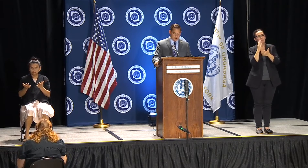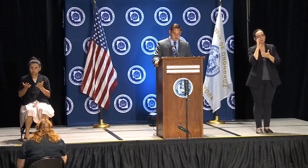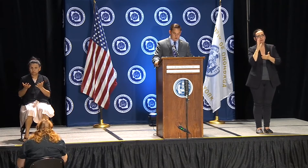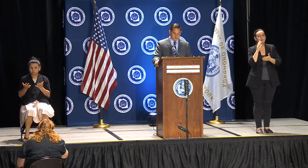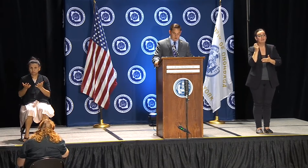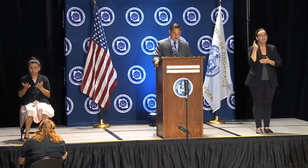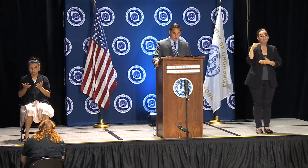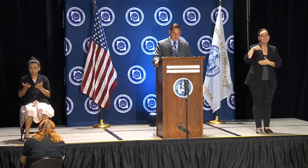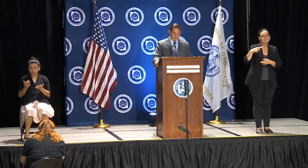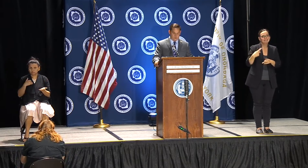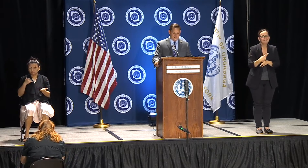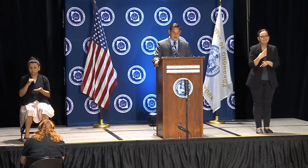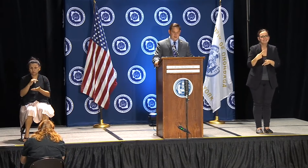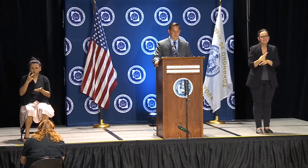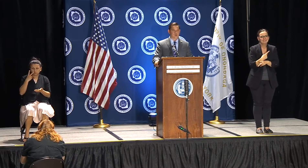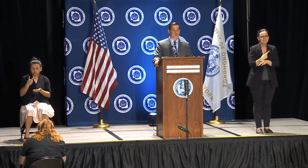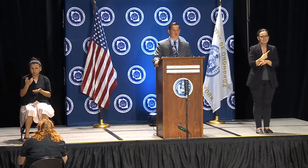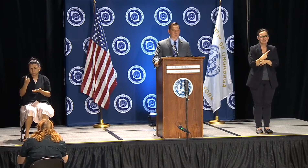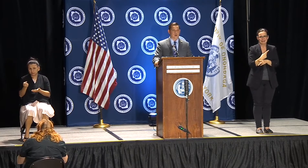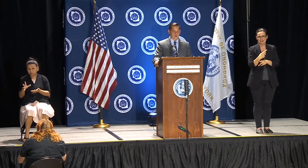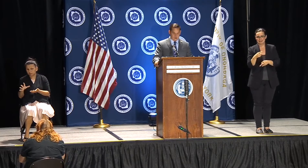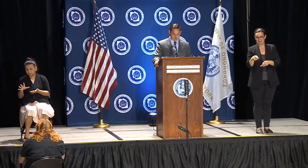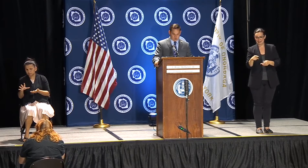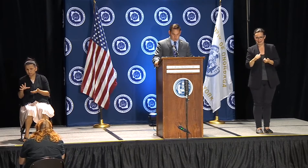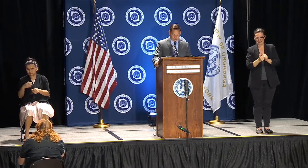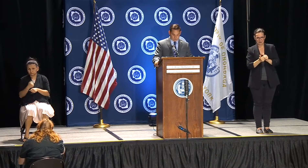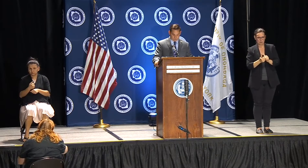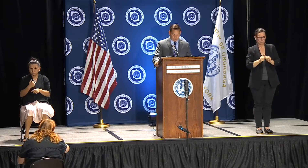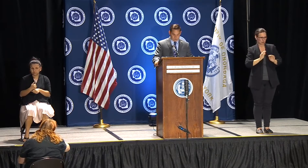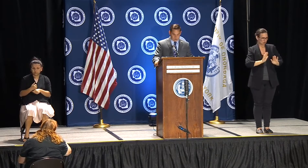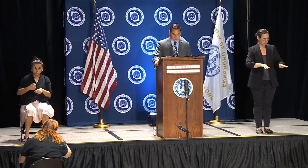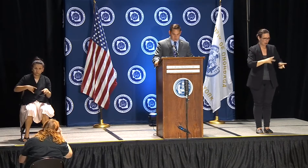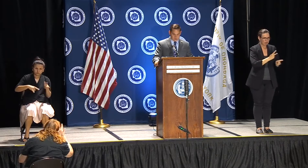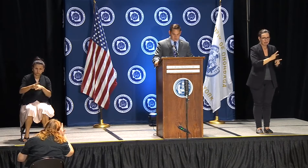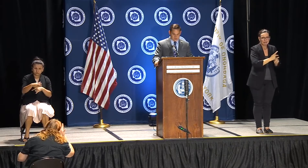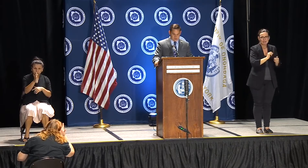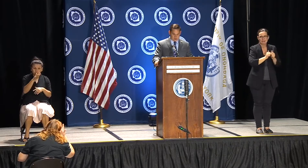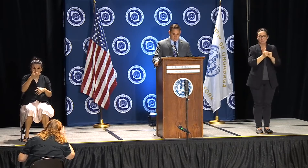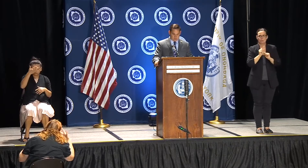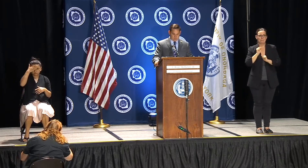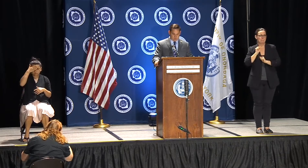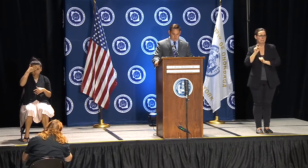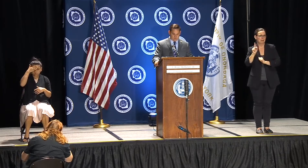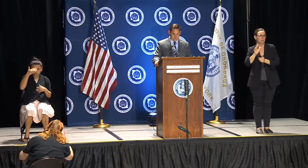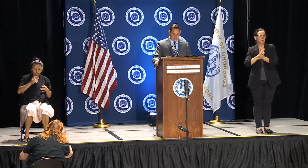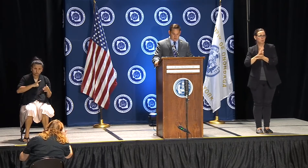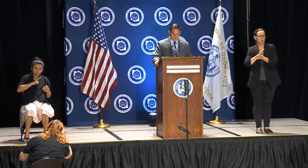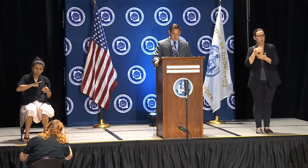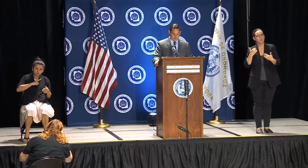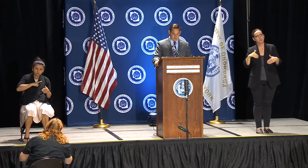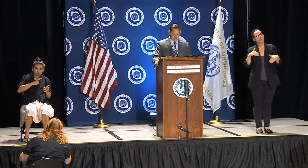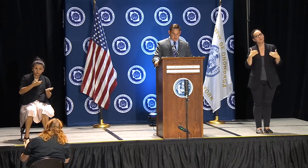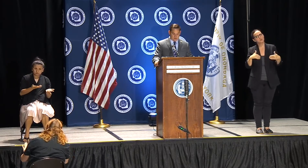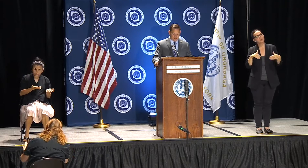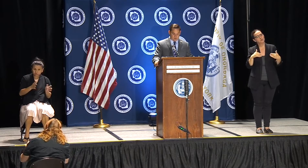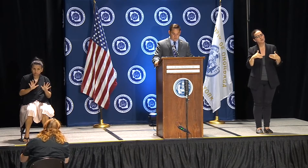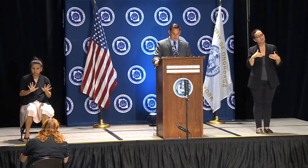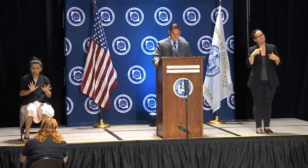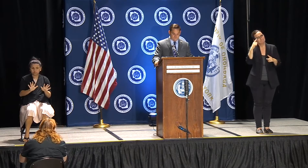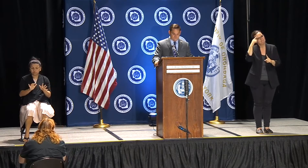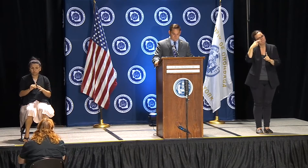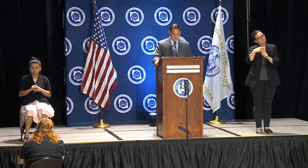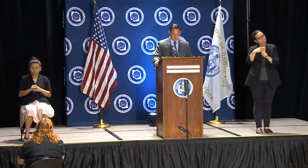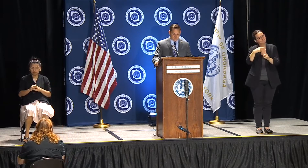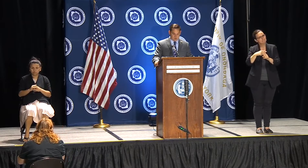with concerns of returning to work full-time due to health concerns. This is approved by the